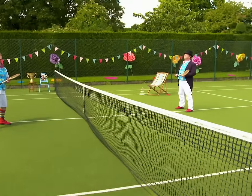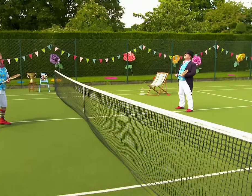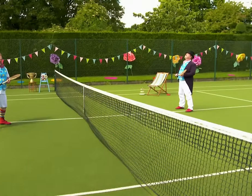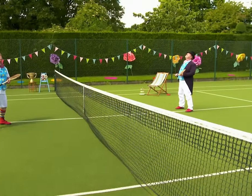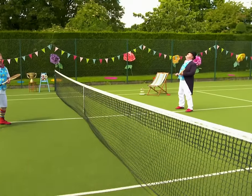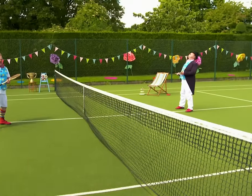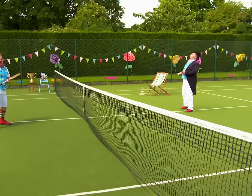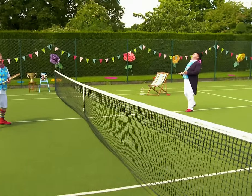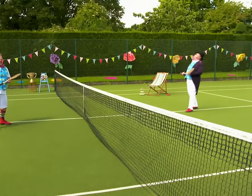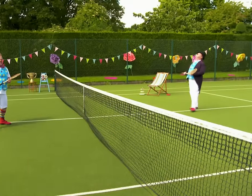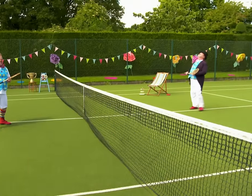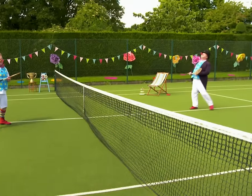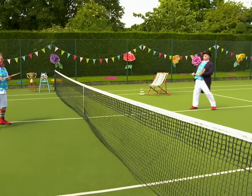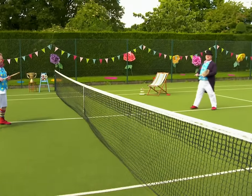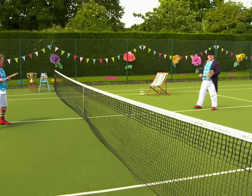What's that noise?